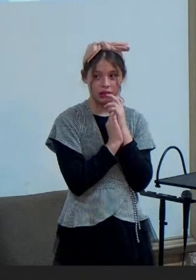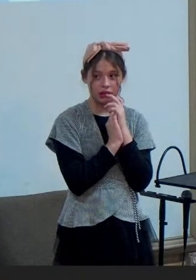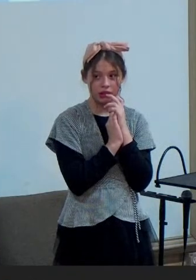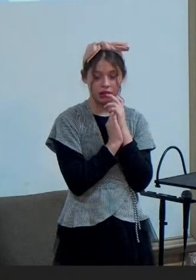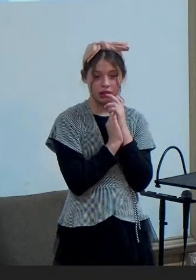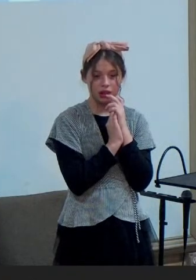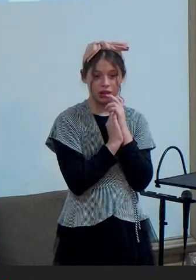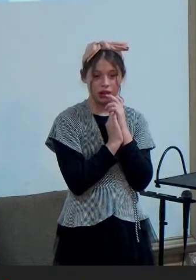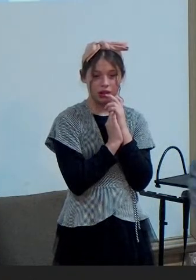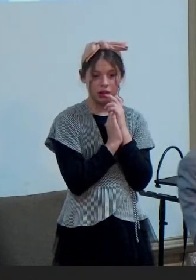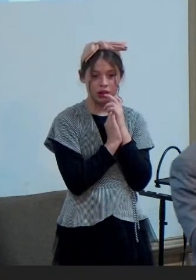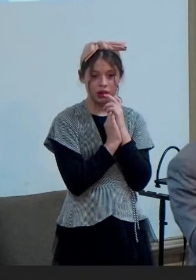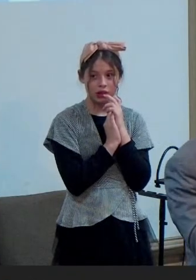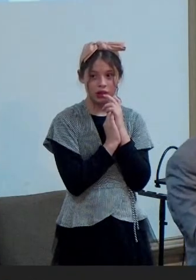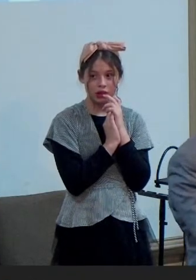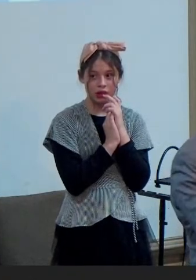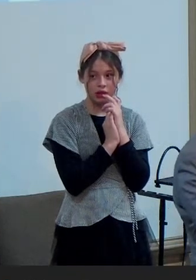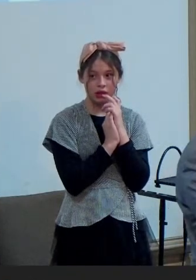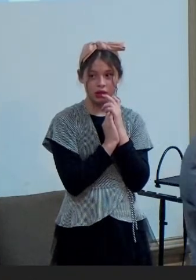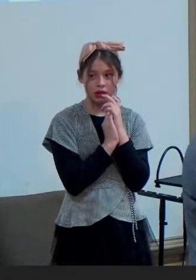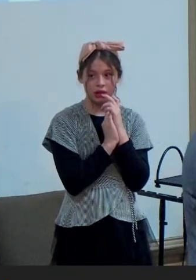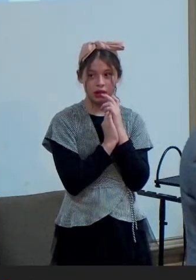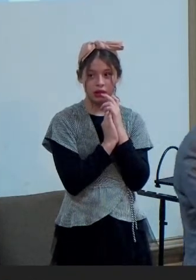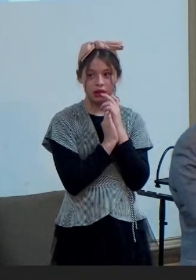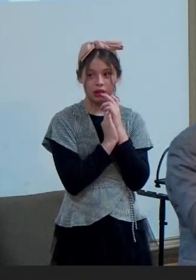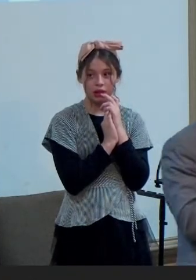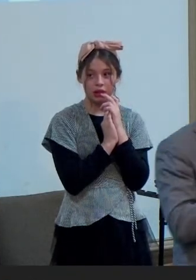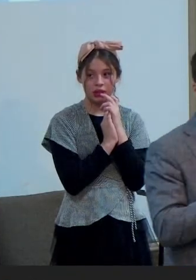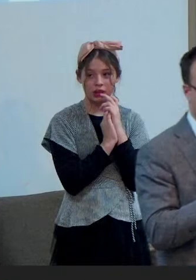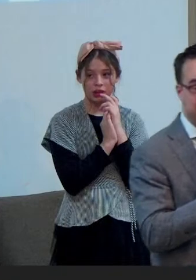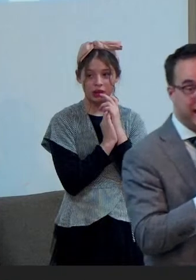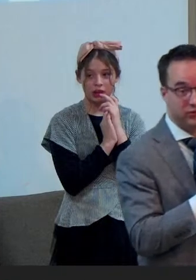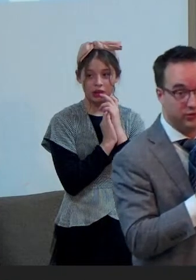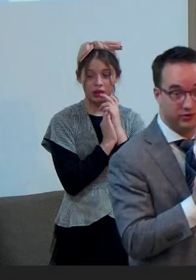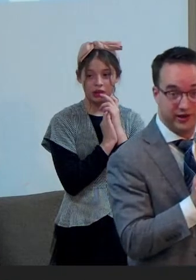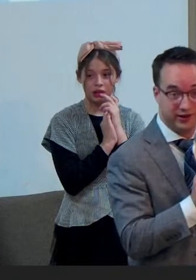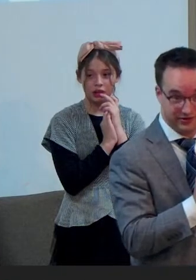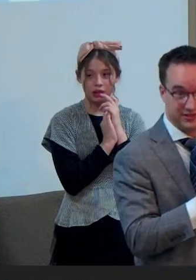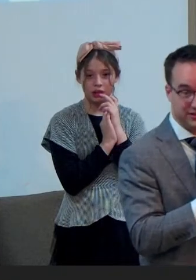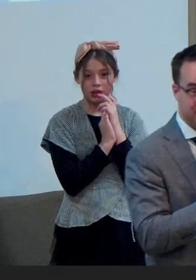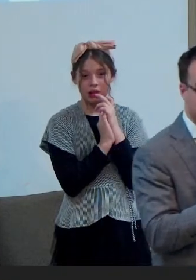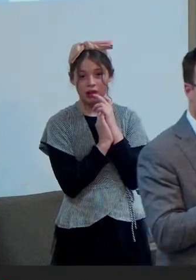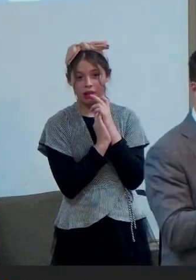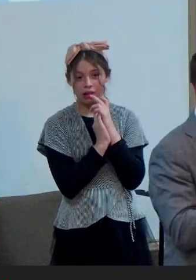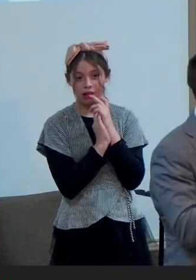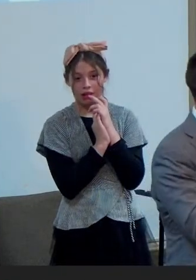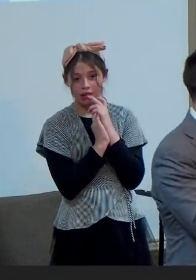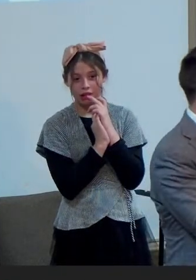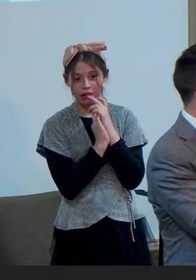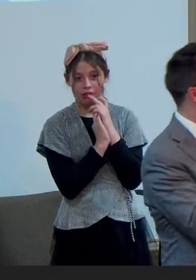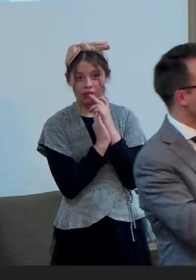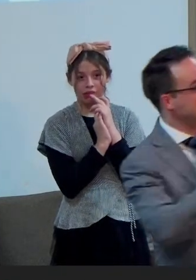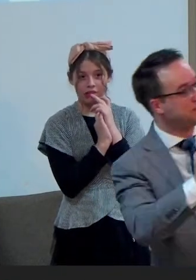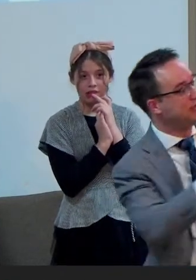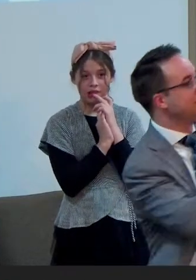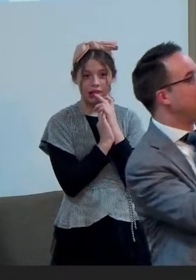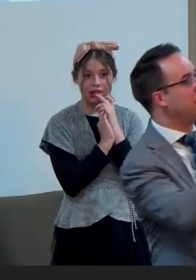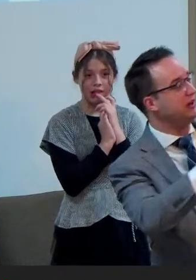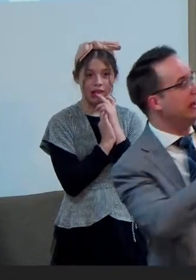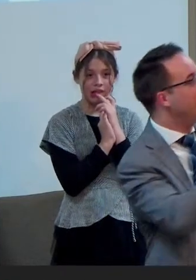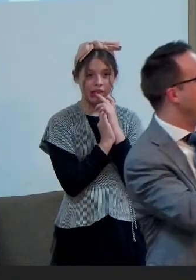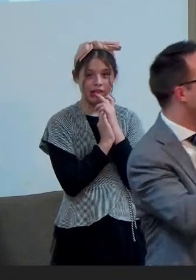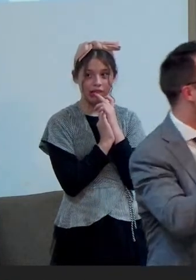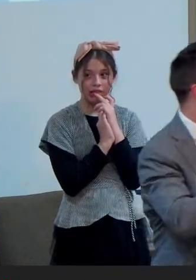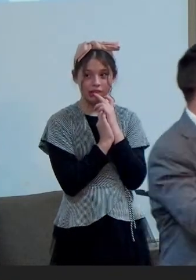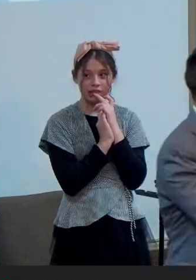pulled out a tape measure that goes 11 feet. And now she's I don't know she still may have it with her right now. Is it? It's somewhere around there. She's been pulling